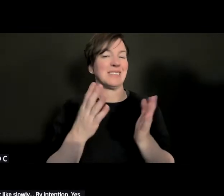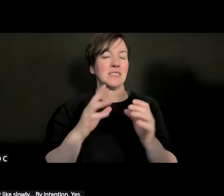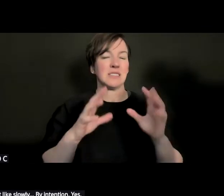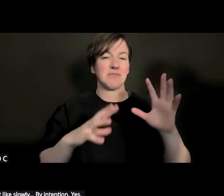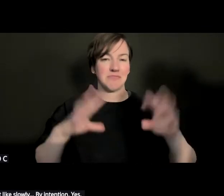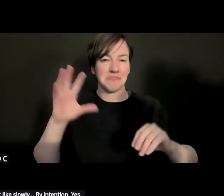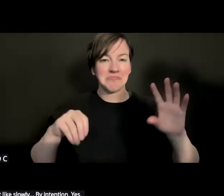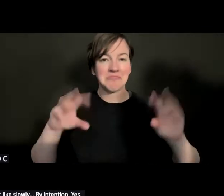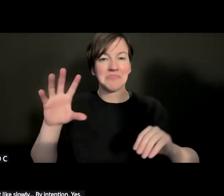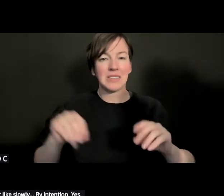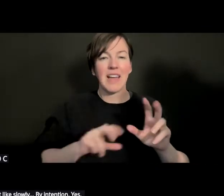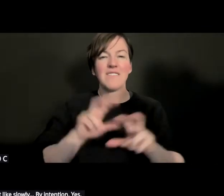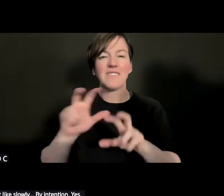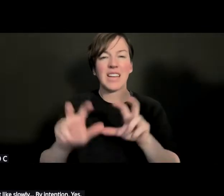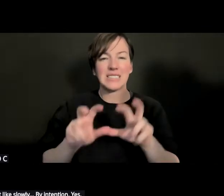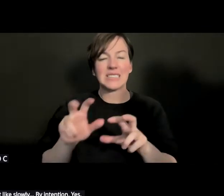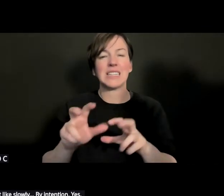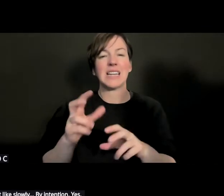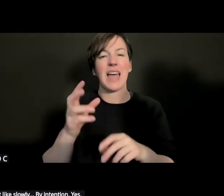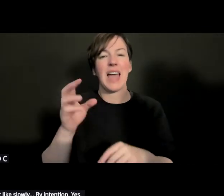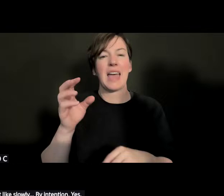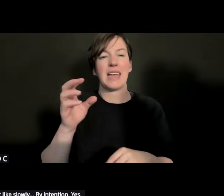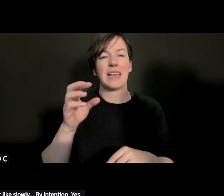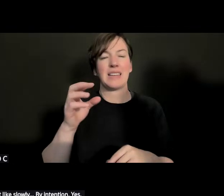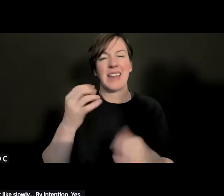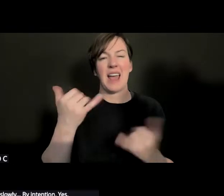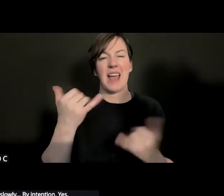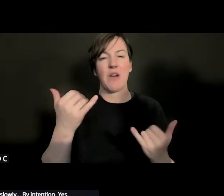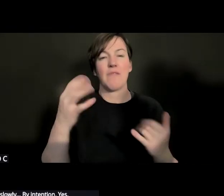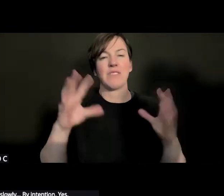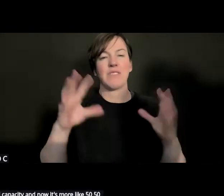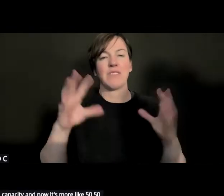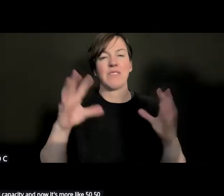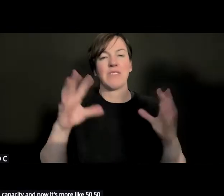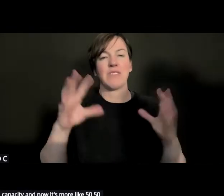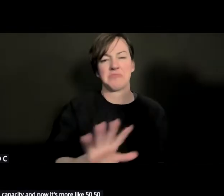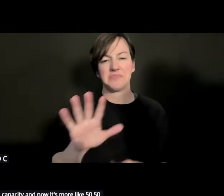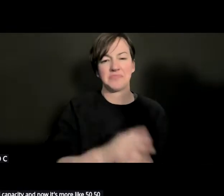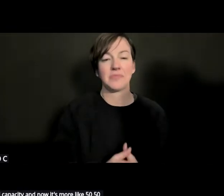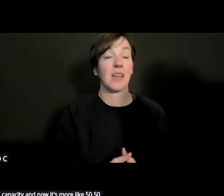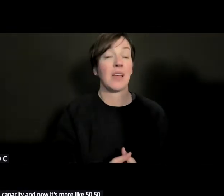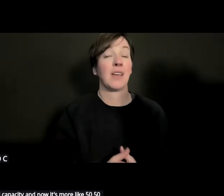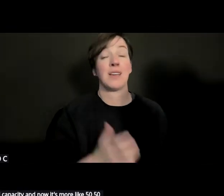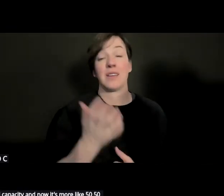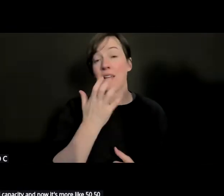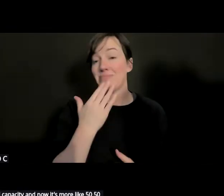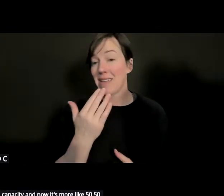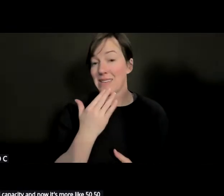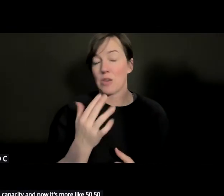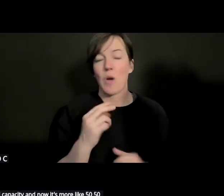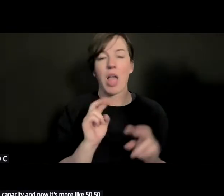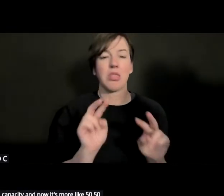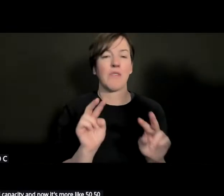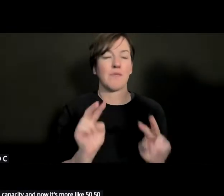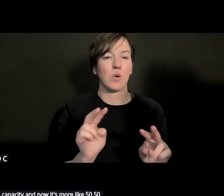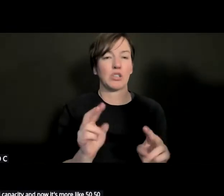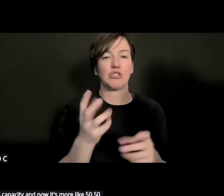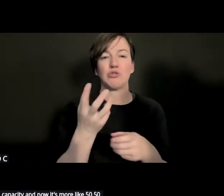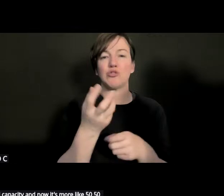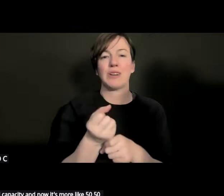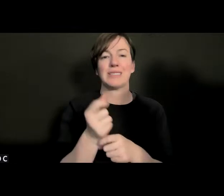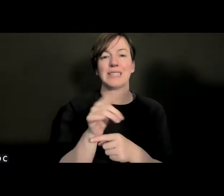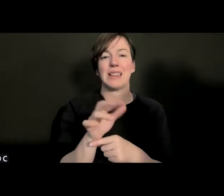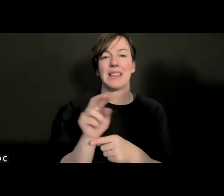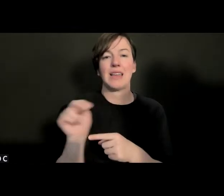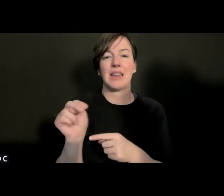in our internal capacity. And now it's more like 50-50. That's great. That's awesome. Yeah, thank you. And I look forward to what Trustee Lynn